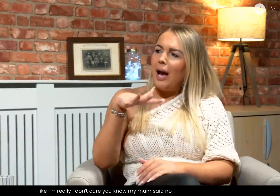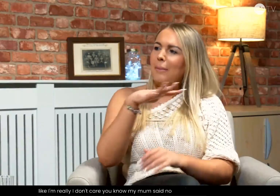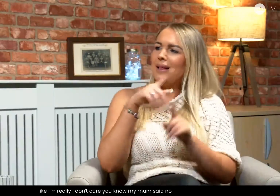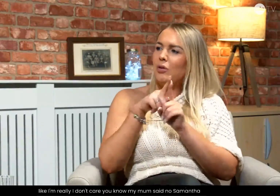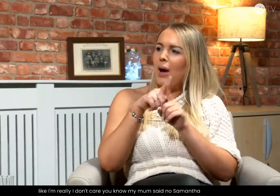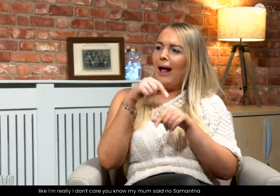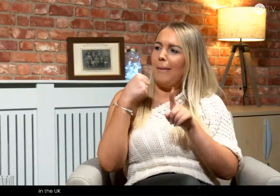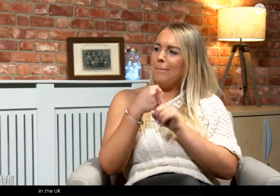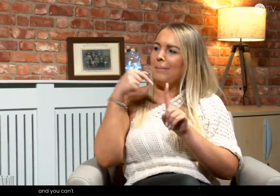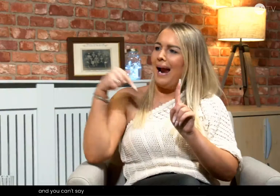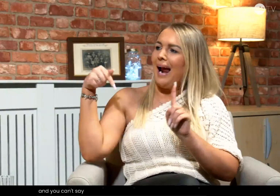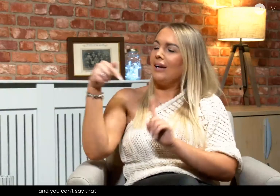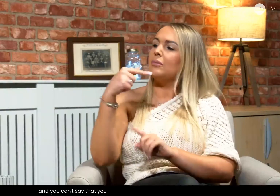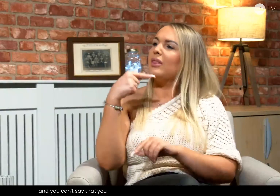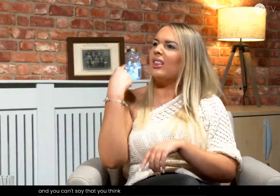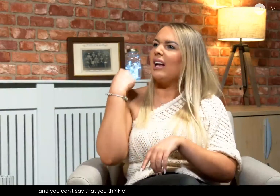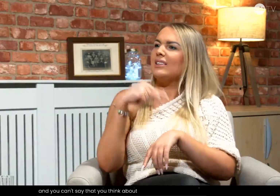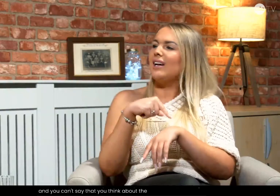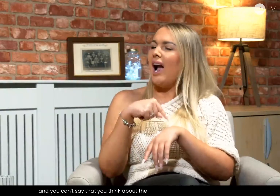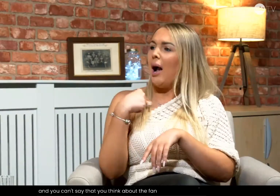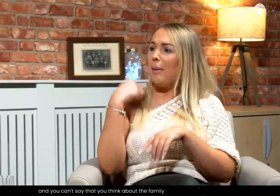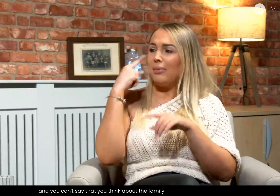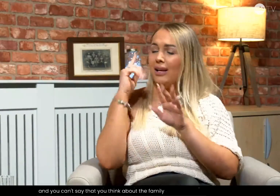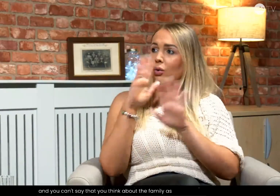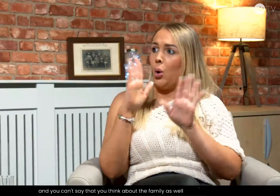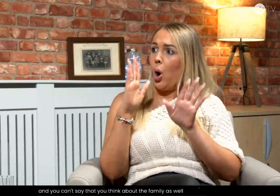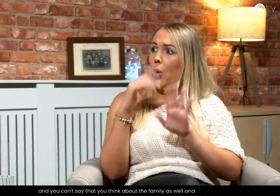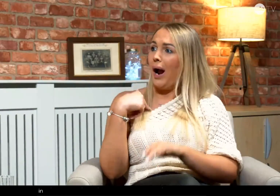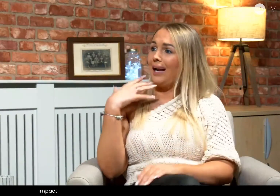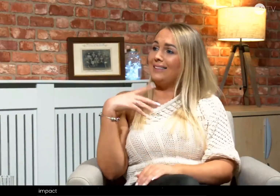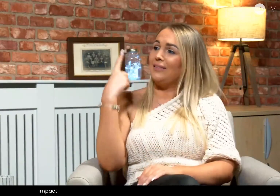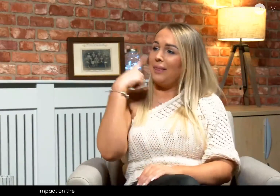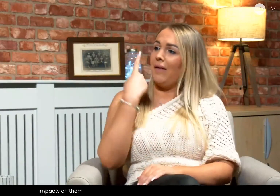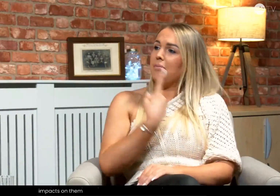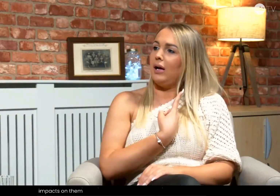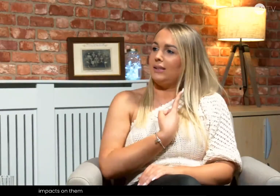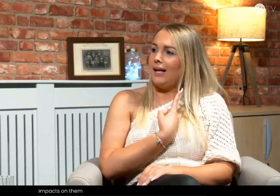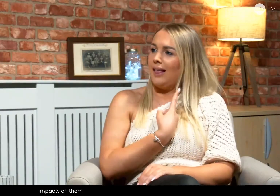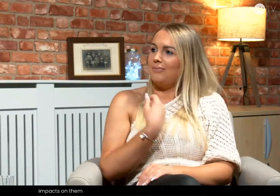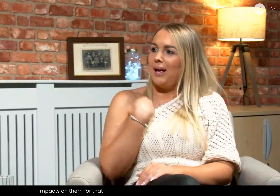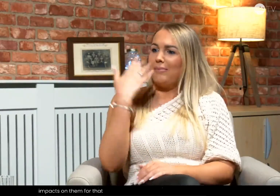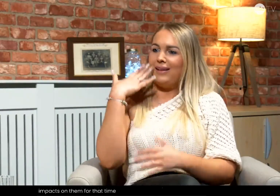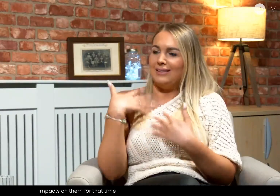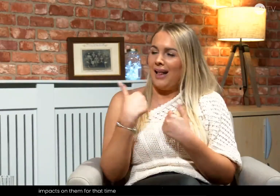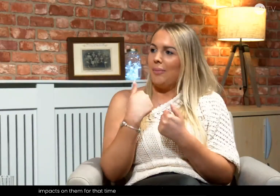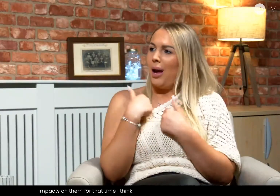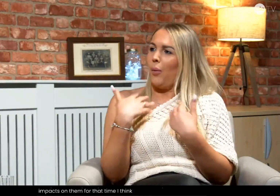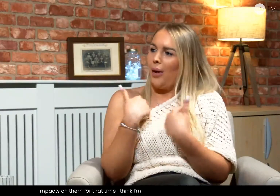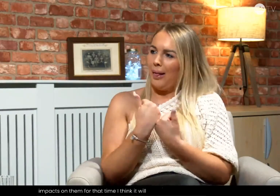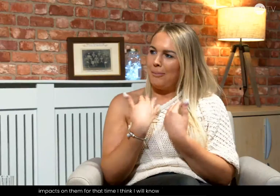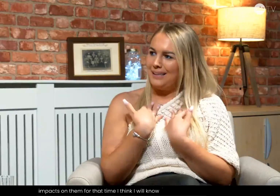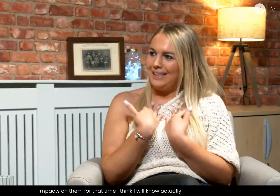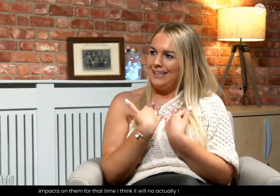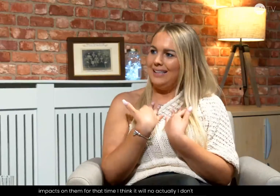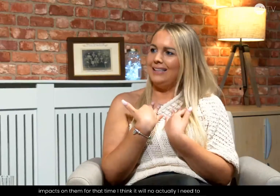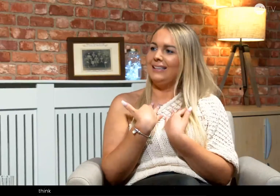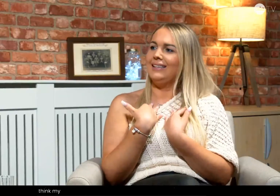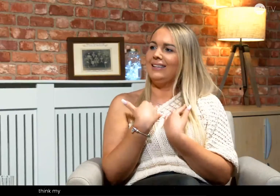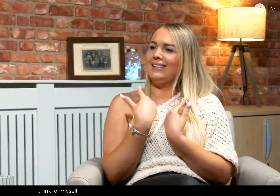think about the family as well and the impact on them. But that time I was thinking, well, no, actually, I need to think for myself. I need to think about my mental health, my